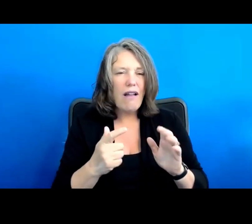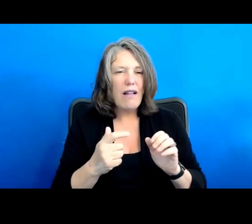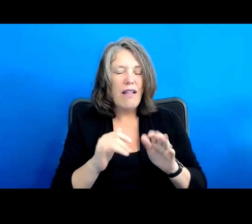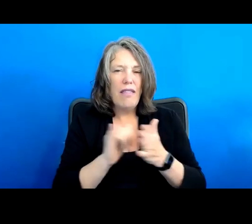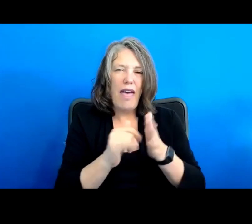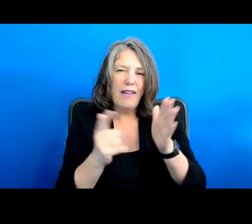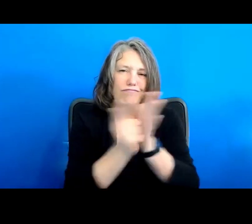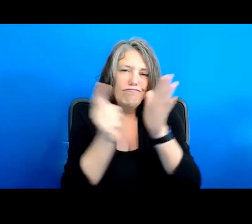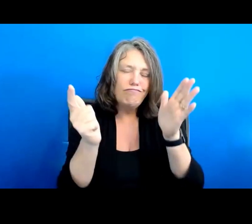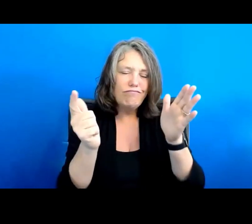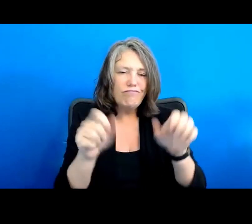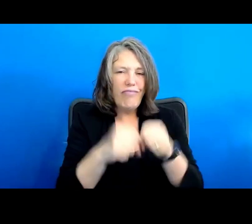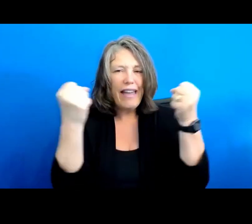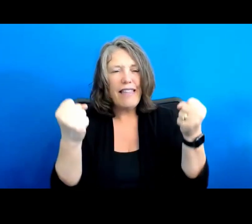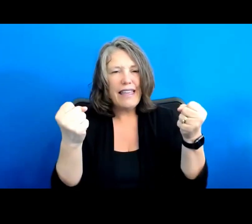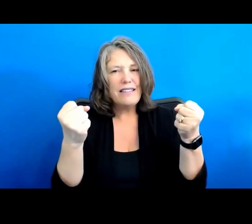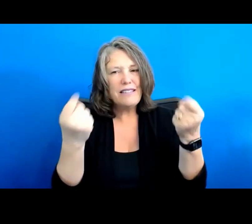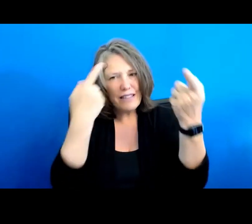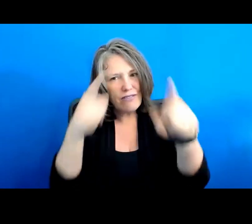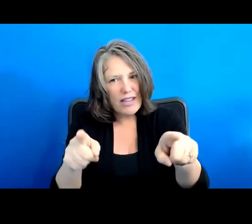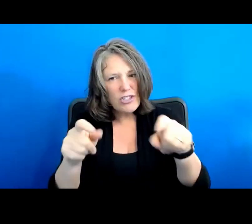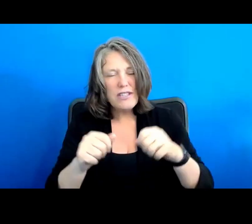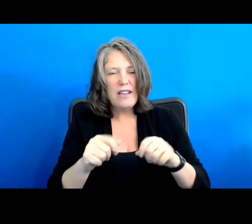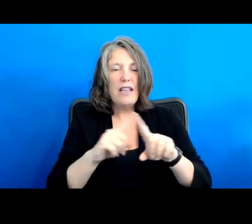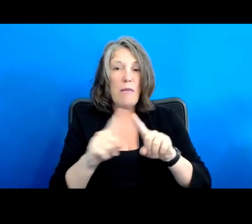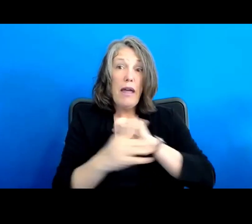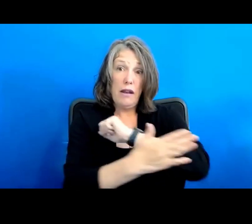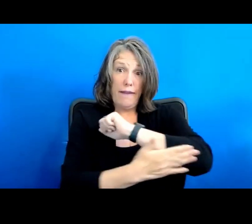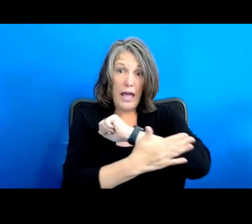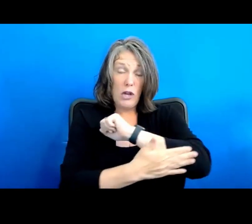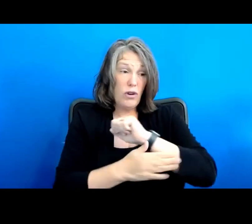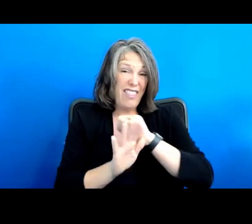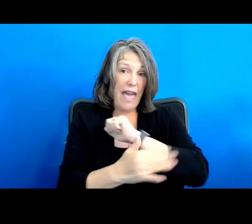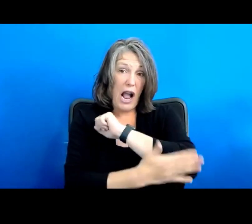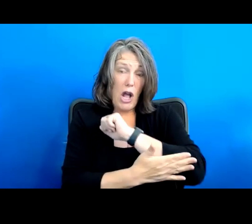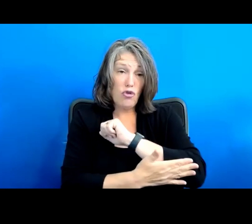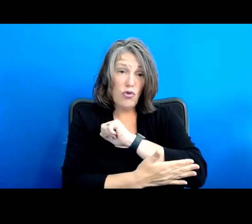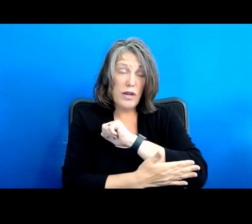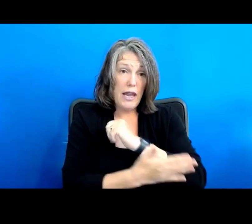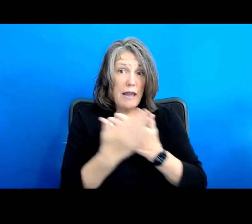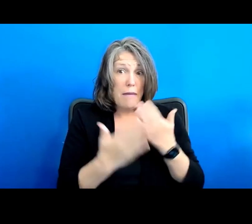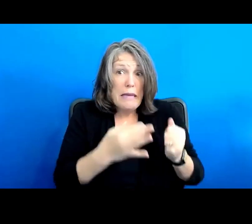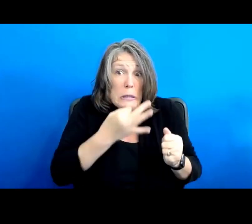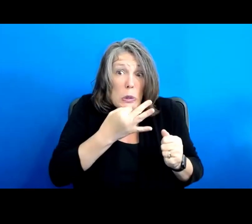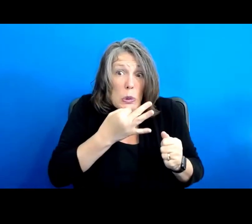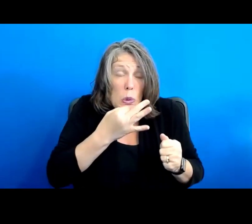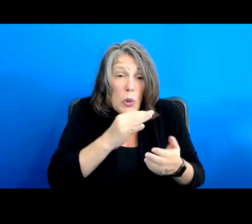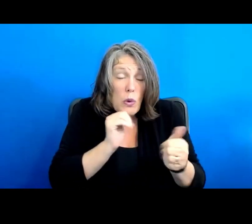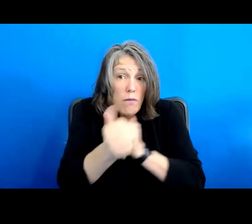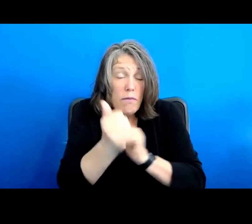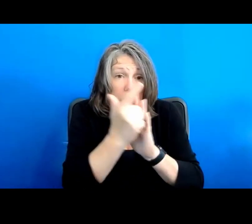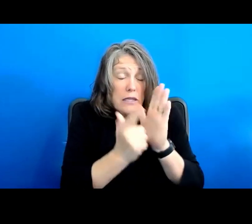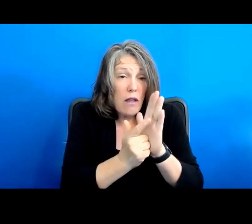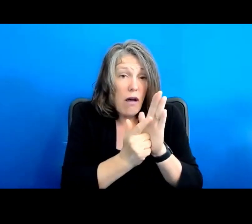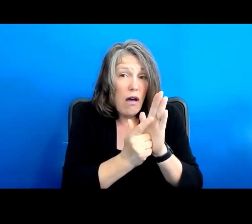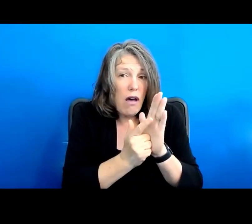the convention, but the country in question might be about to legislate, and